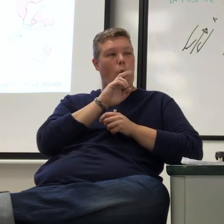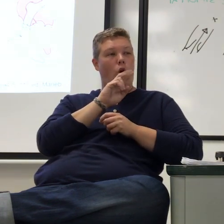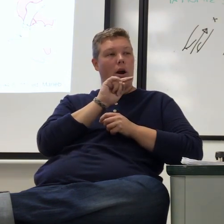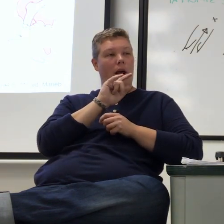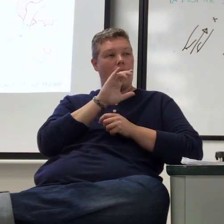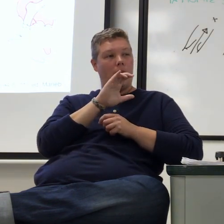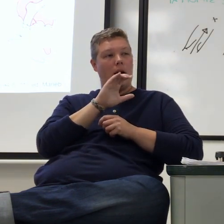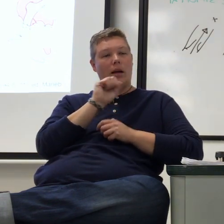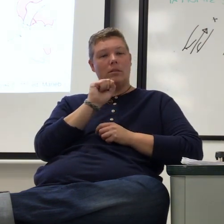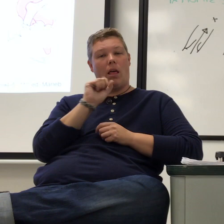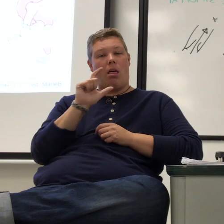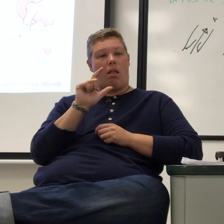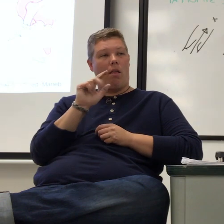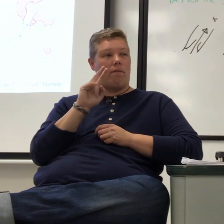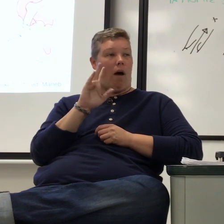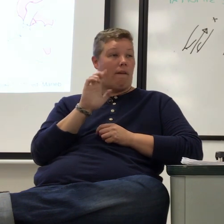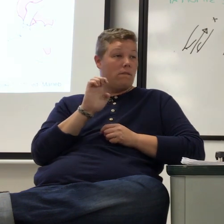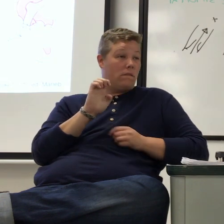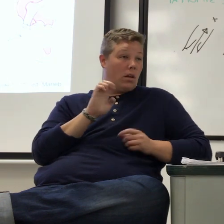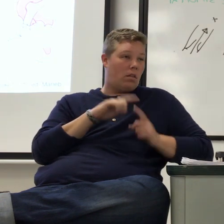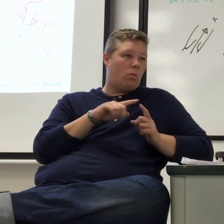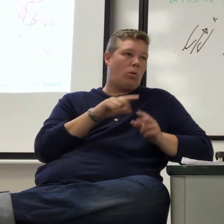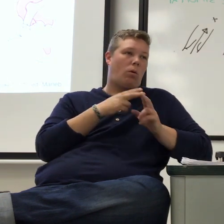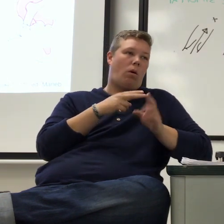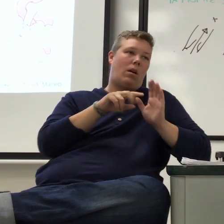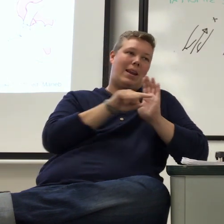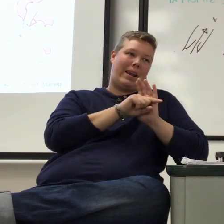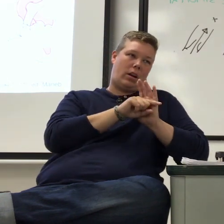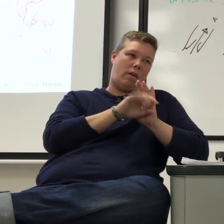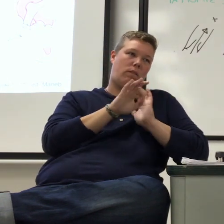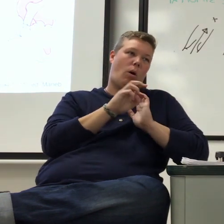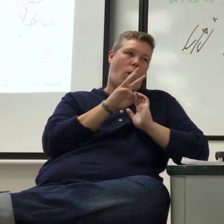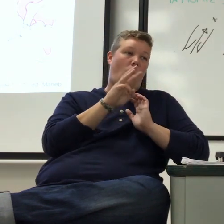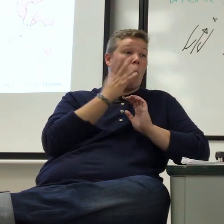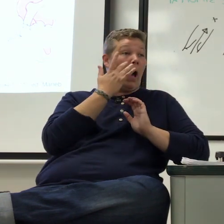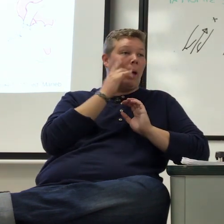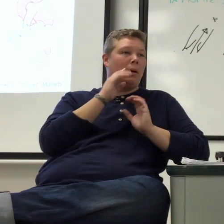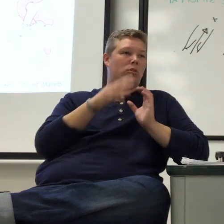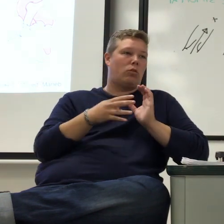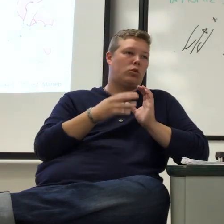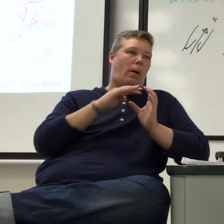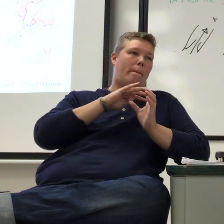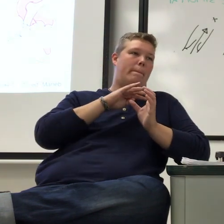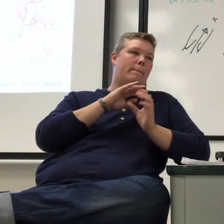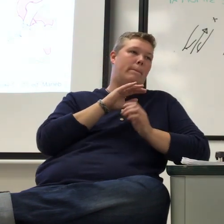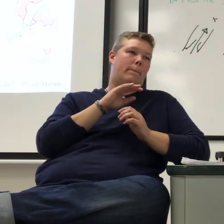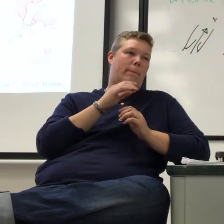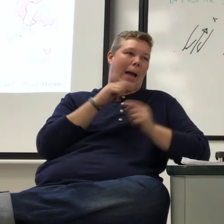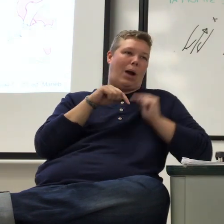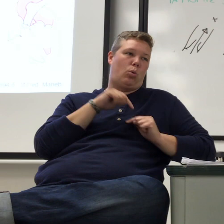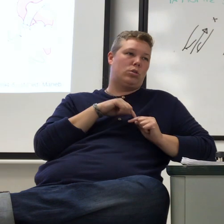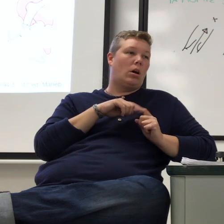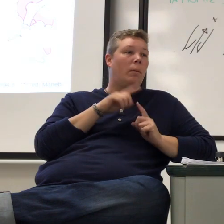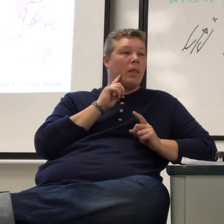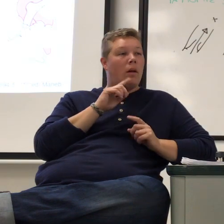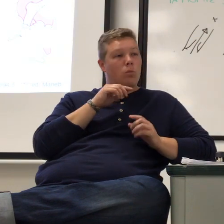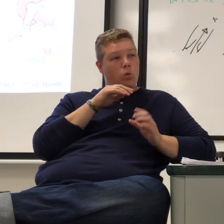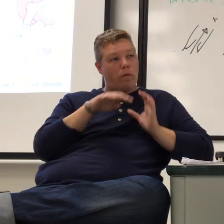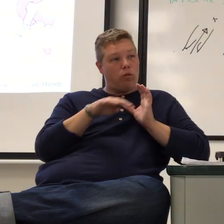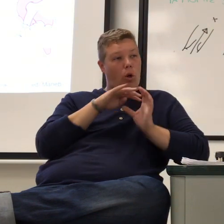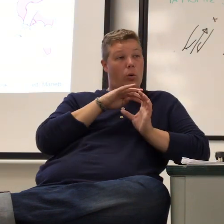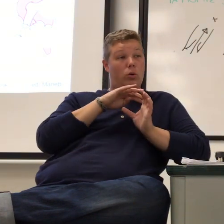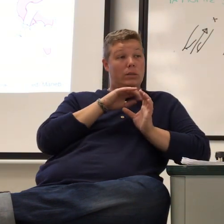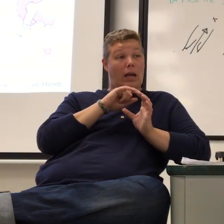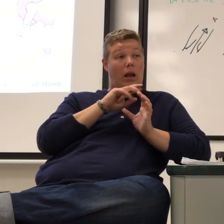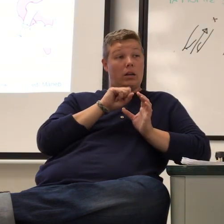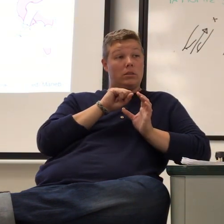valve. But they call that negative flow because blood is starting to flow backwards. But by flowing into that sinus space on the valve,